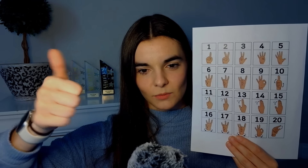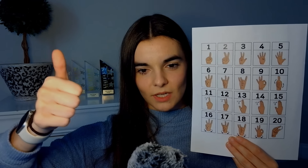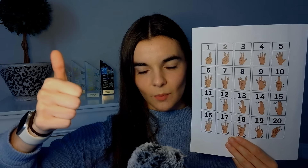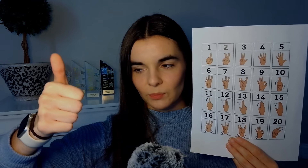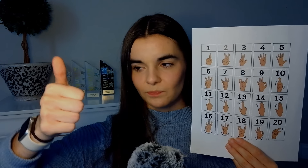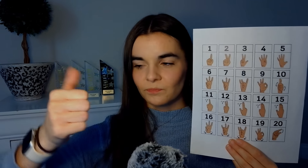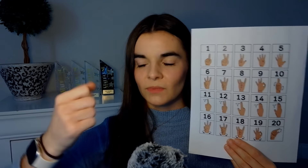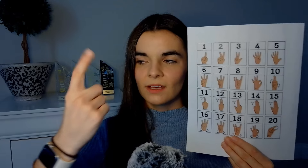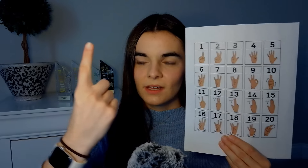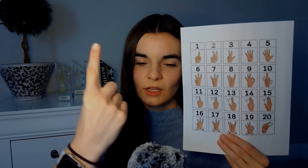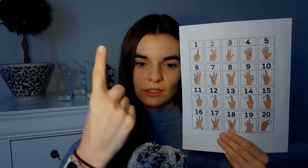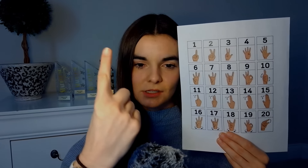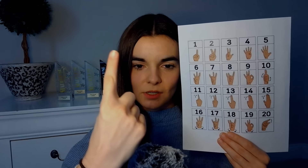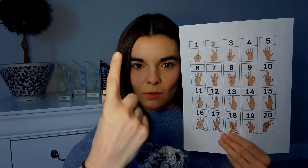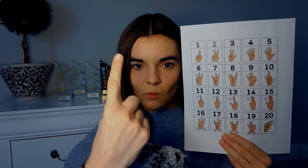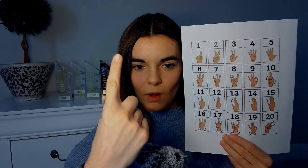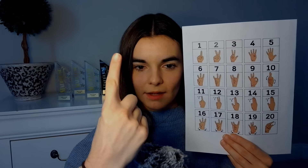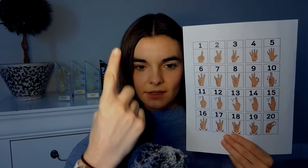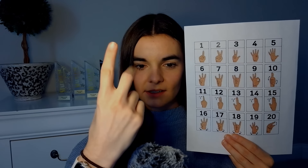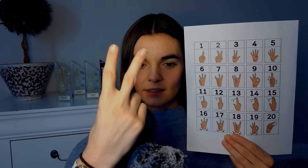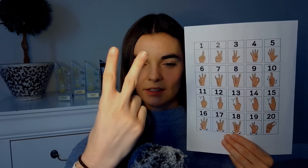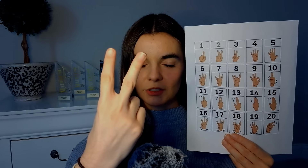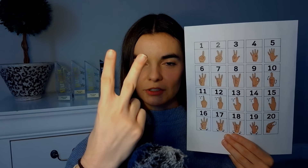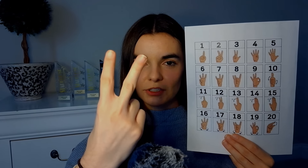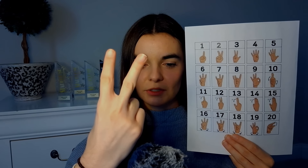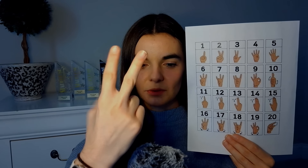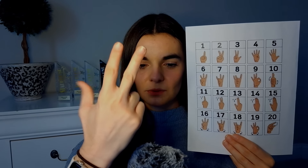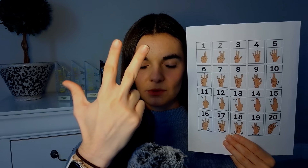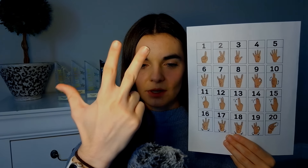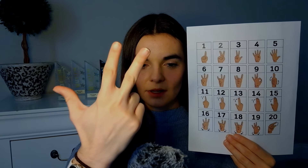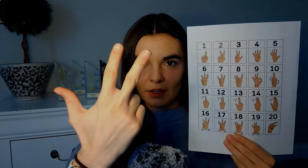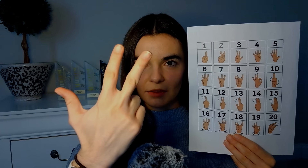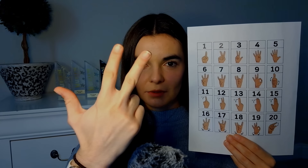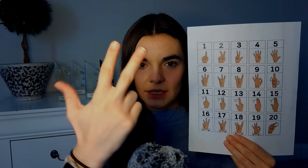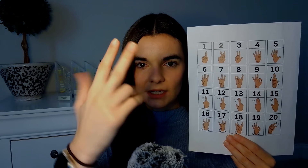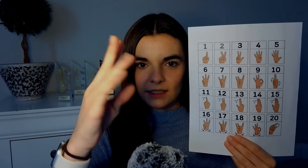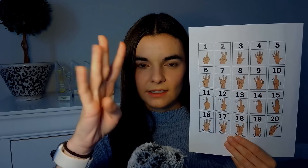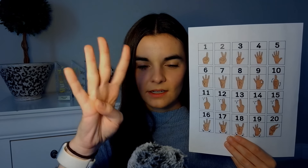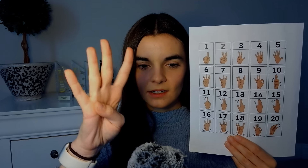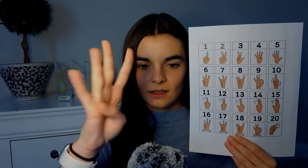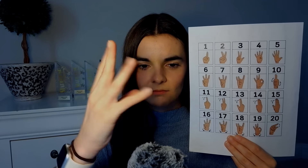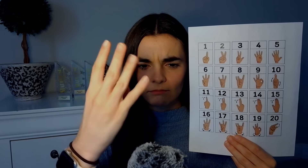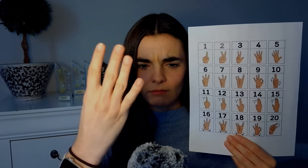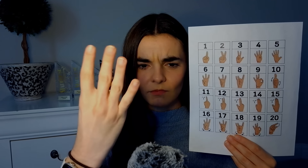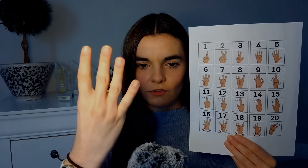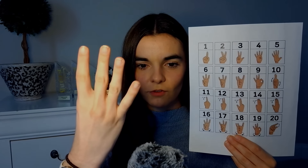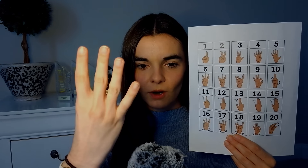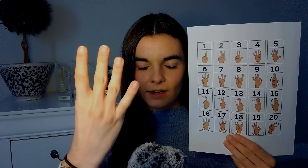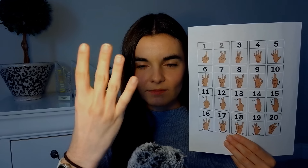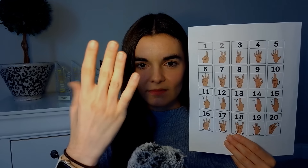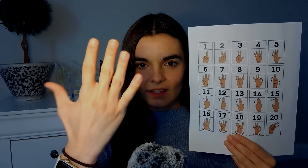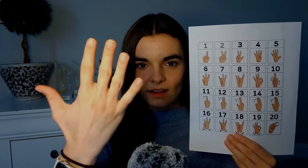up. So 1, 2, 3, 4,